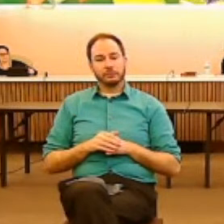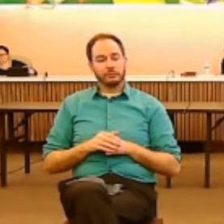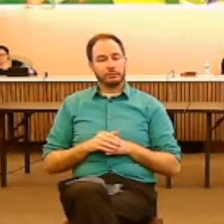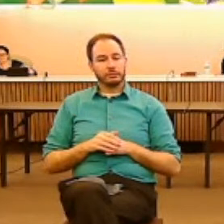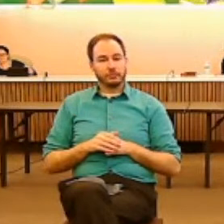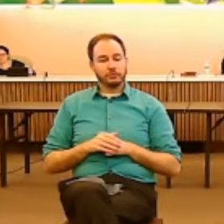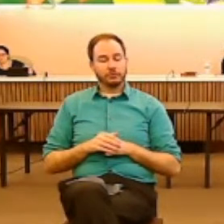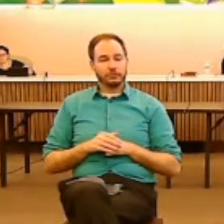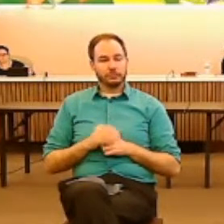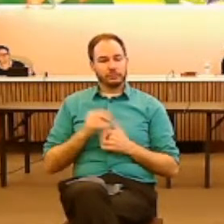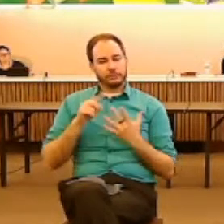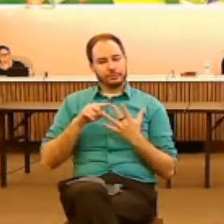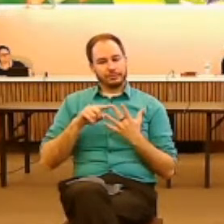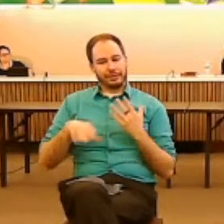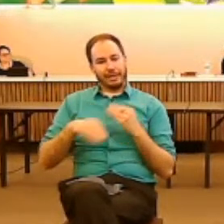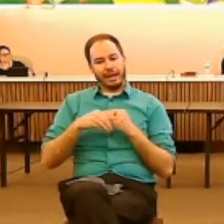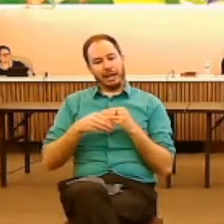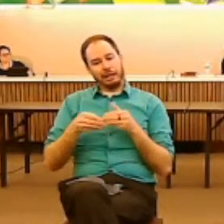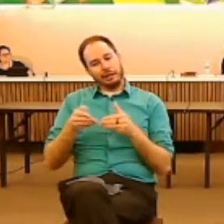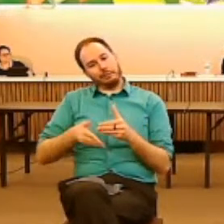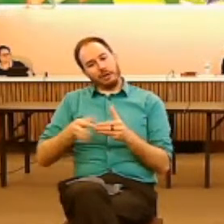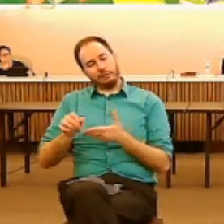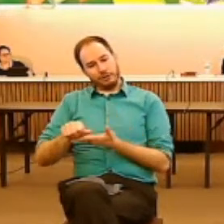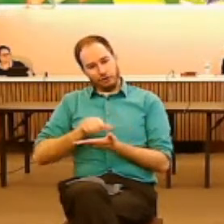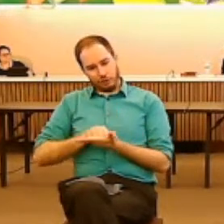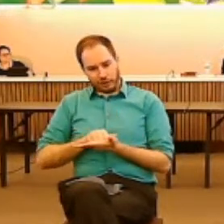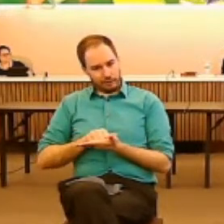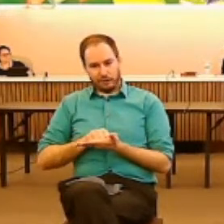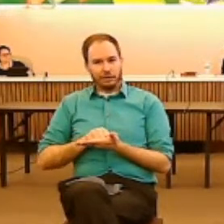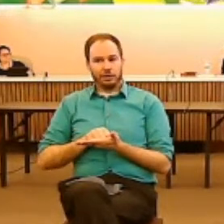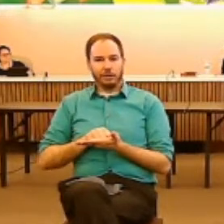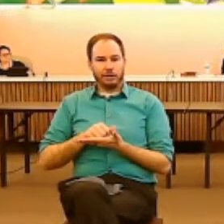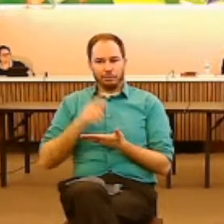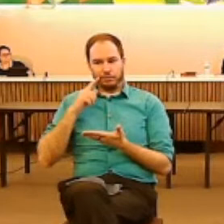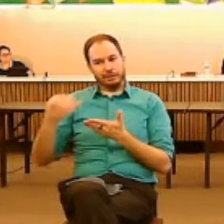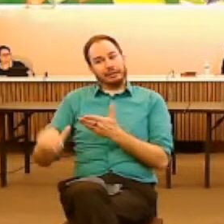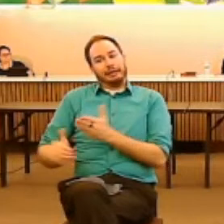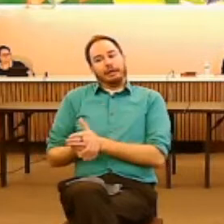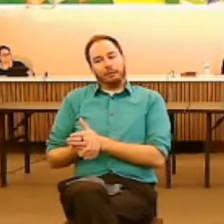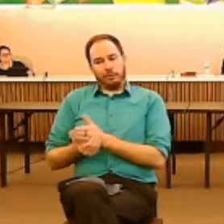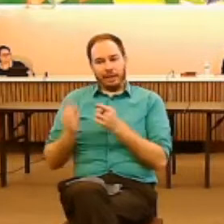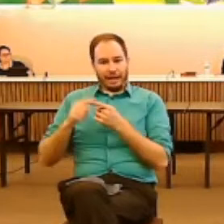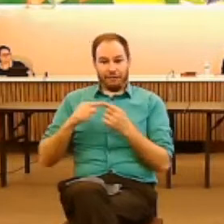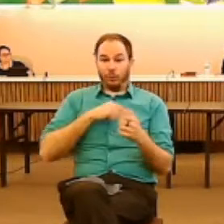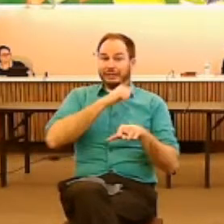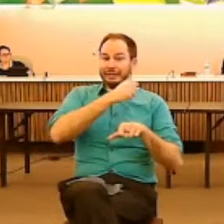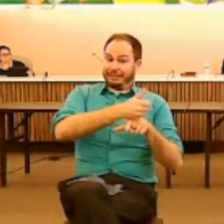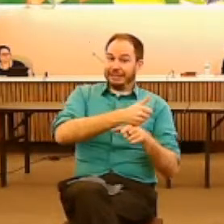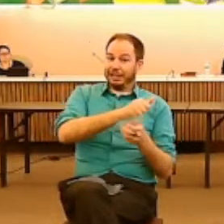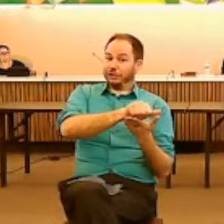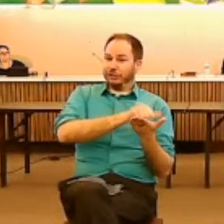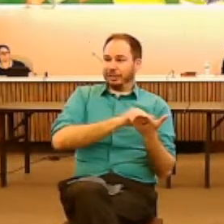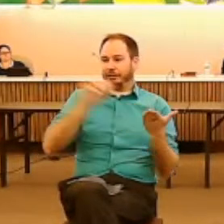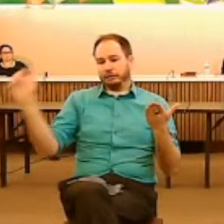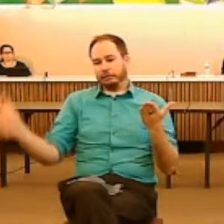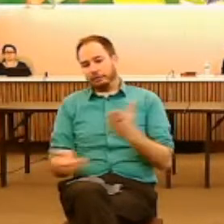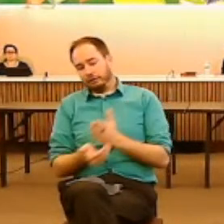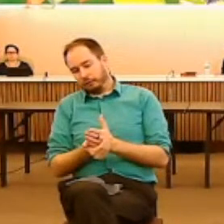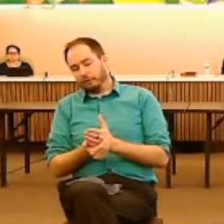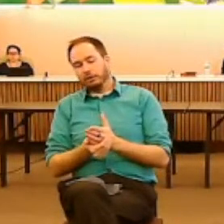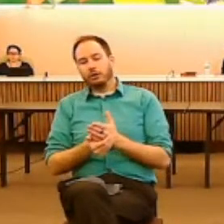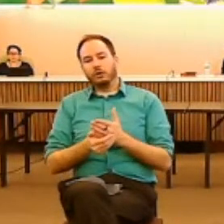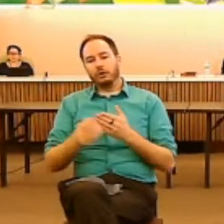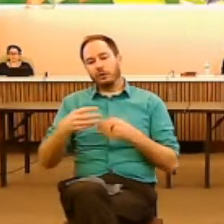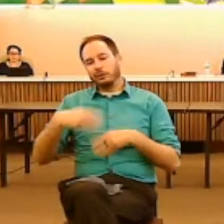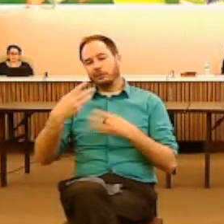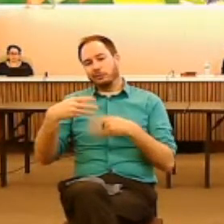Because it's added at the very end of the agenda, because again, it came in after the agenda had already gone out. So if you go to